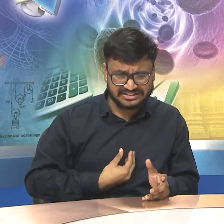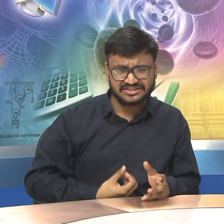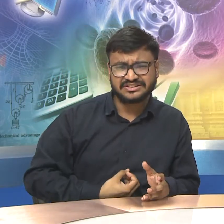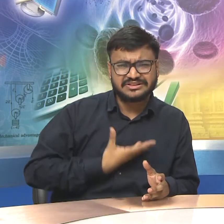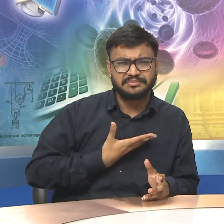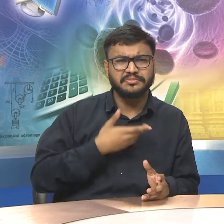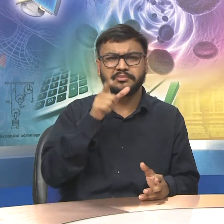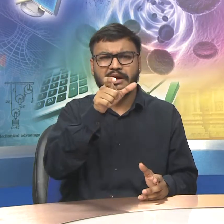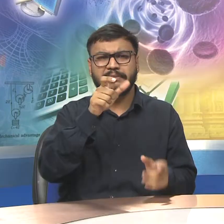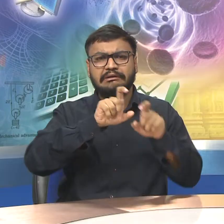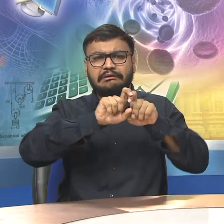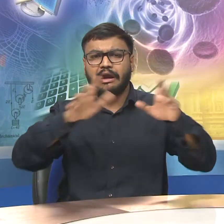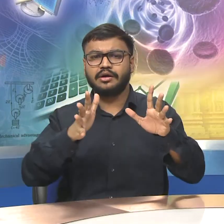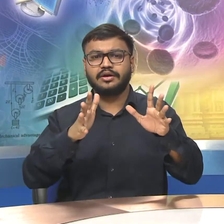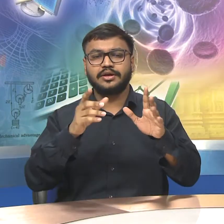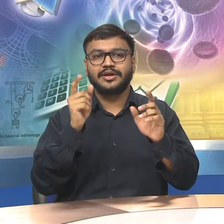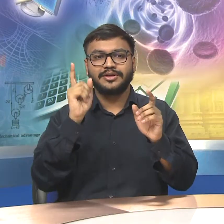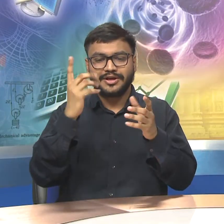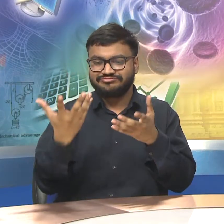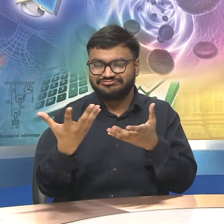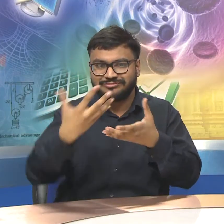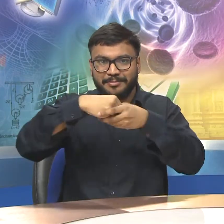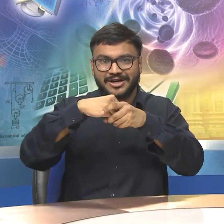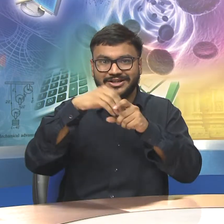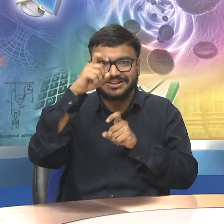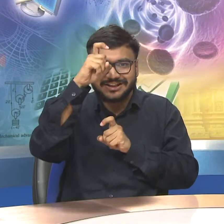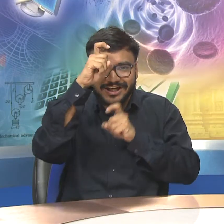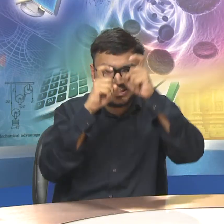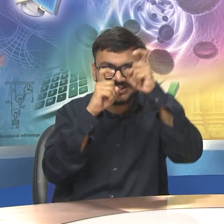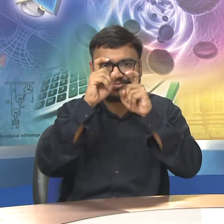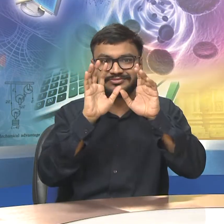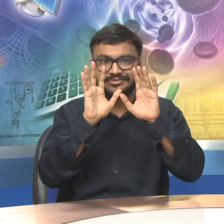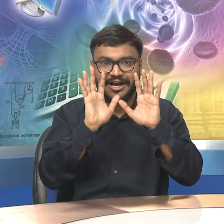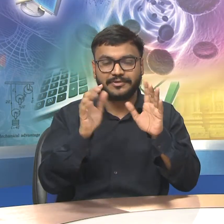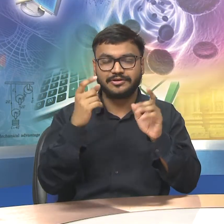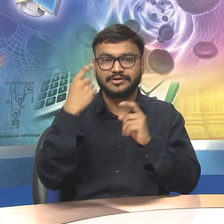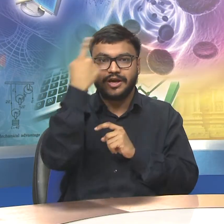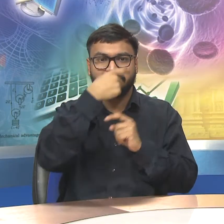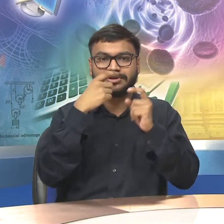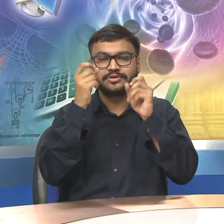If you are not doing a facial expression,